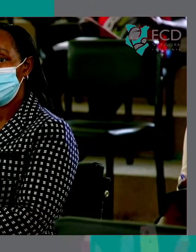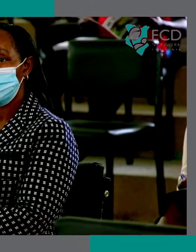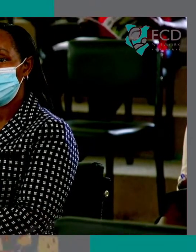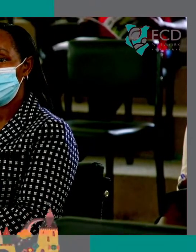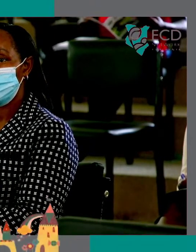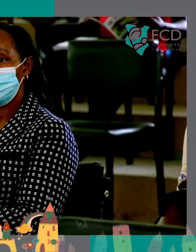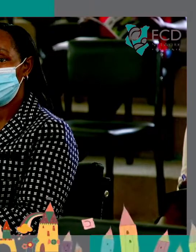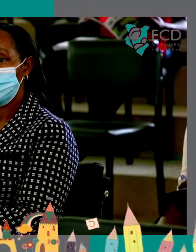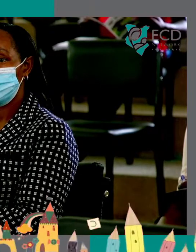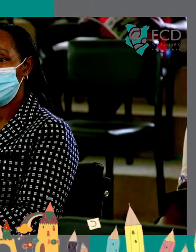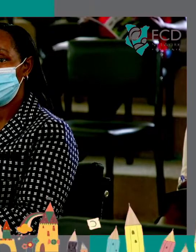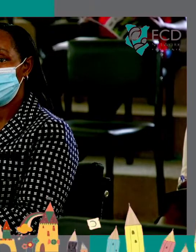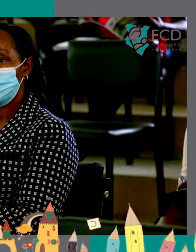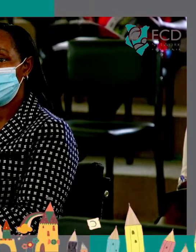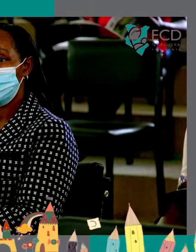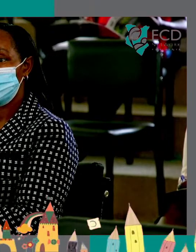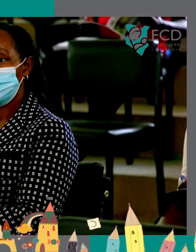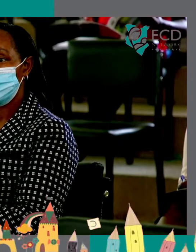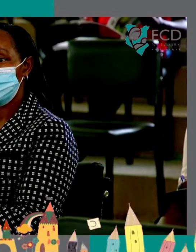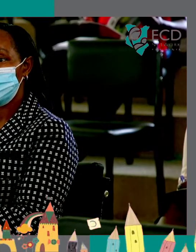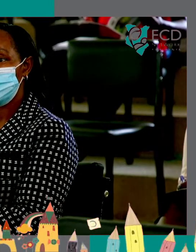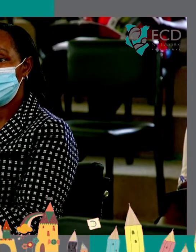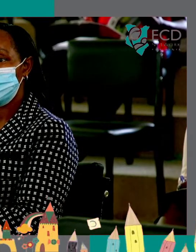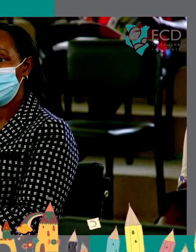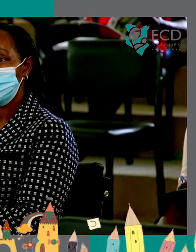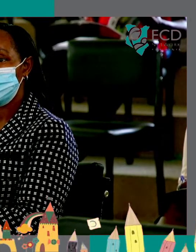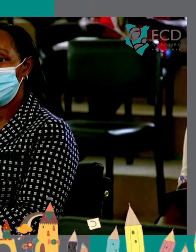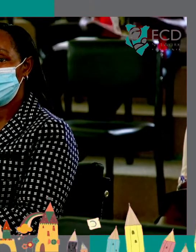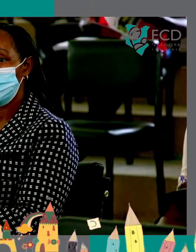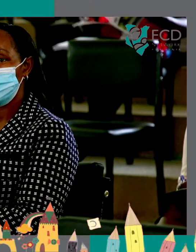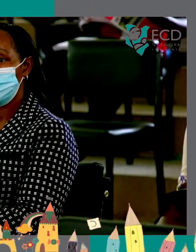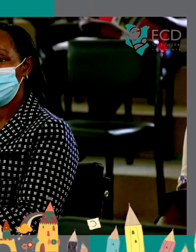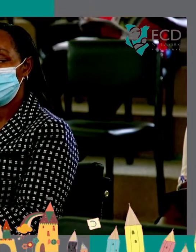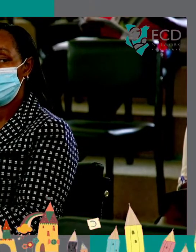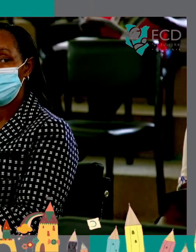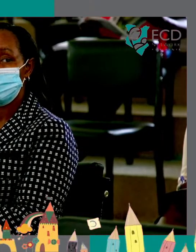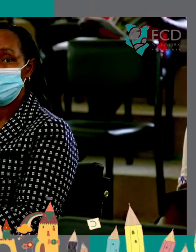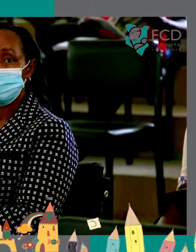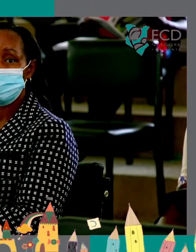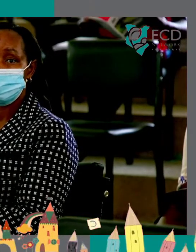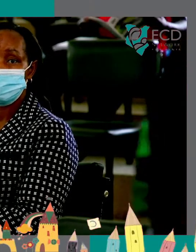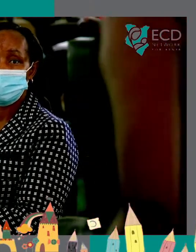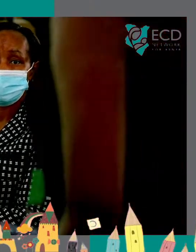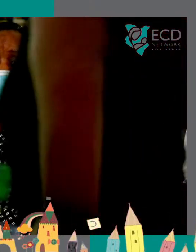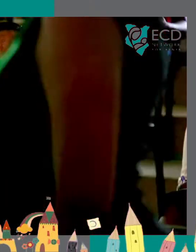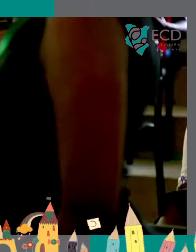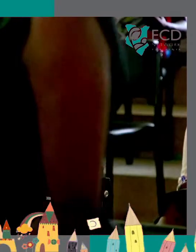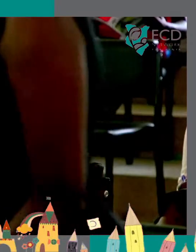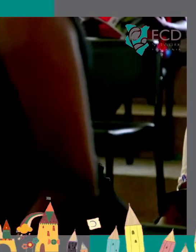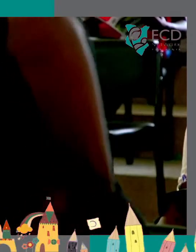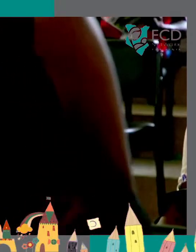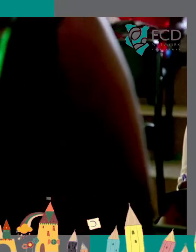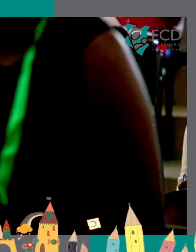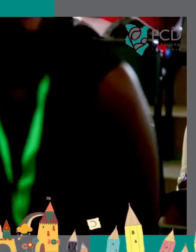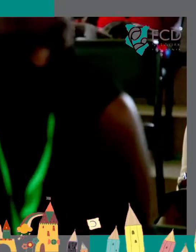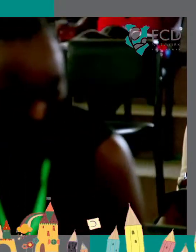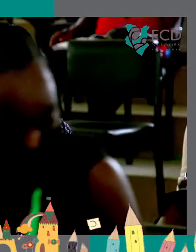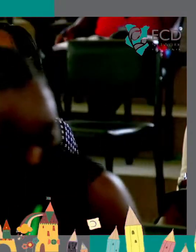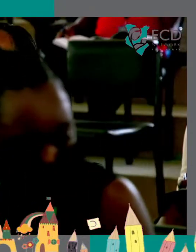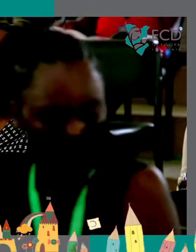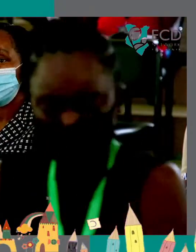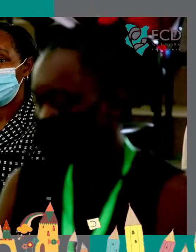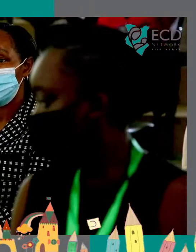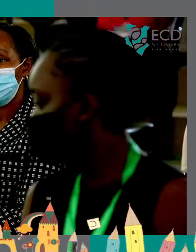So our vision at the Division of Neonatal and Child Health is a Kenya where all newborns and children